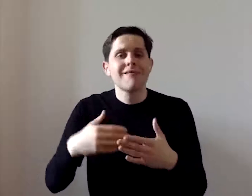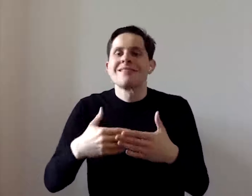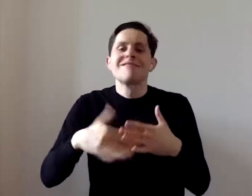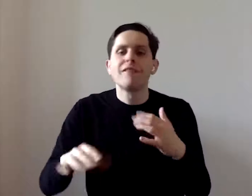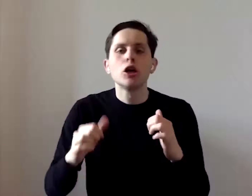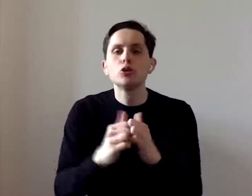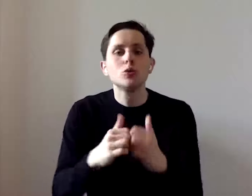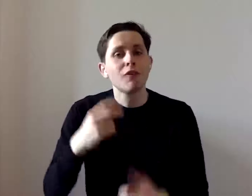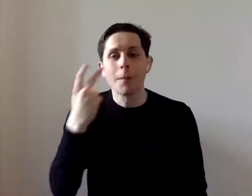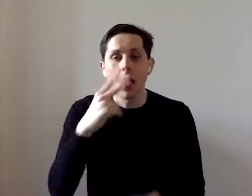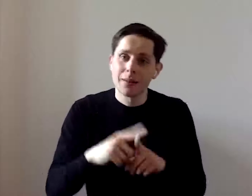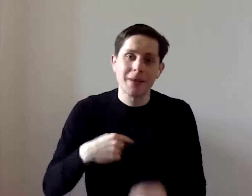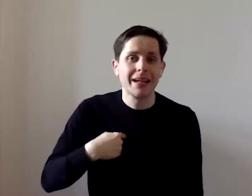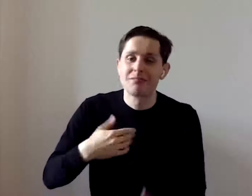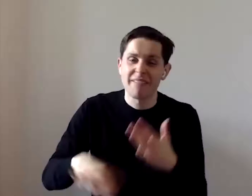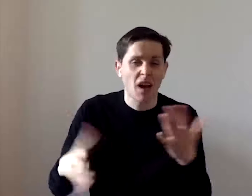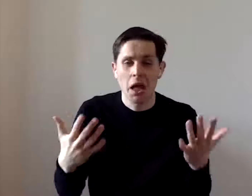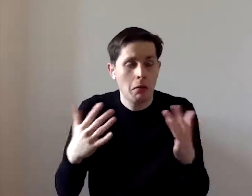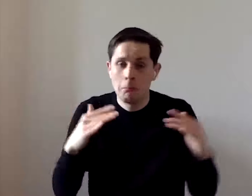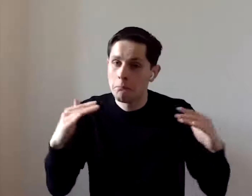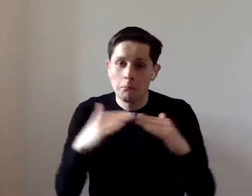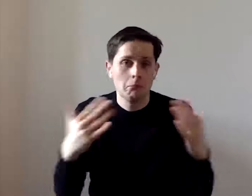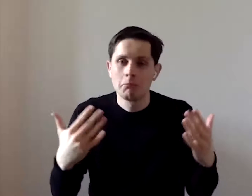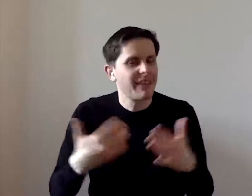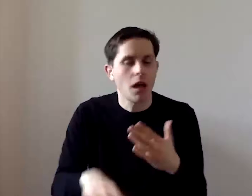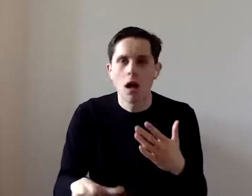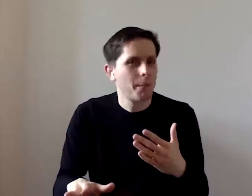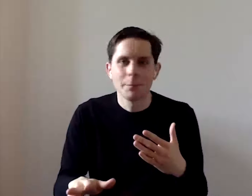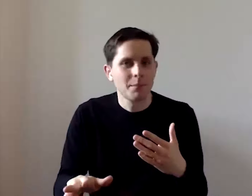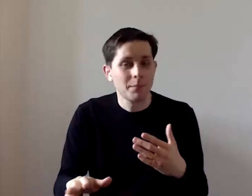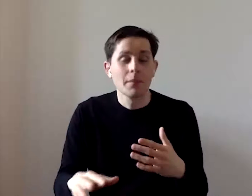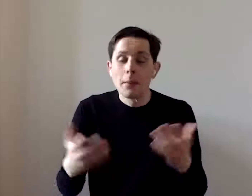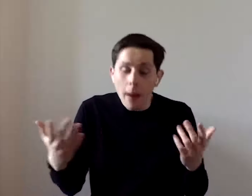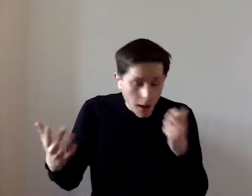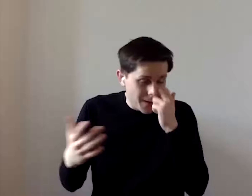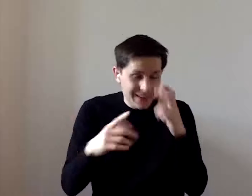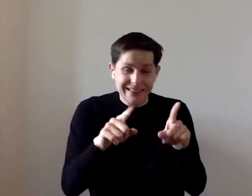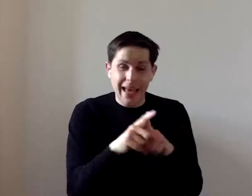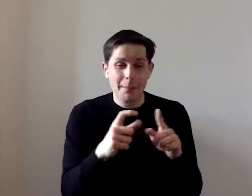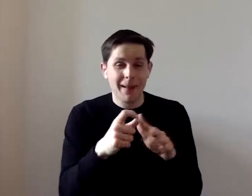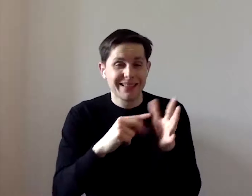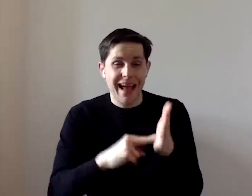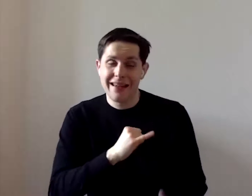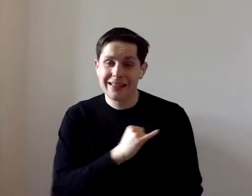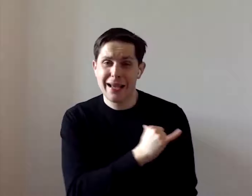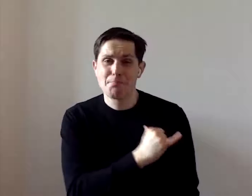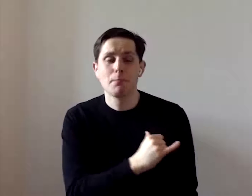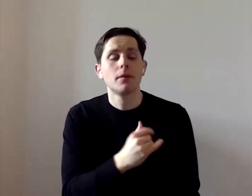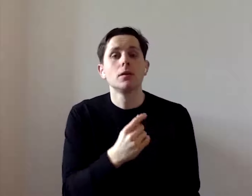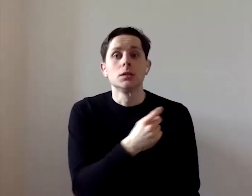had were ever designed with someone like me in mind. But like with Dan,